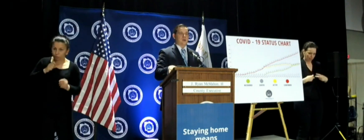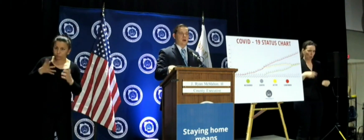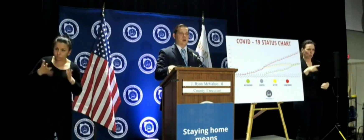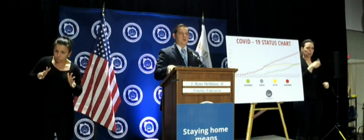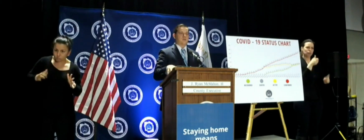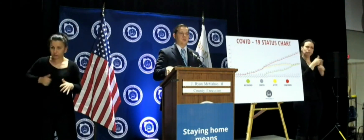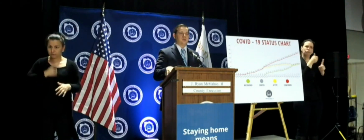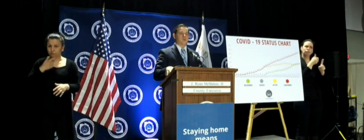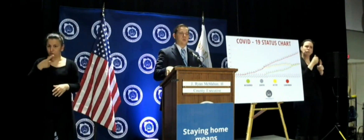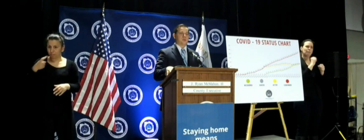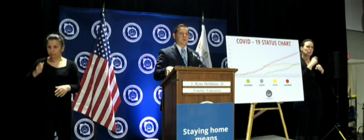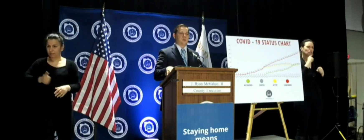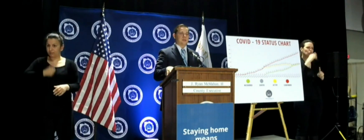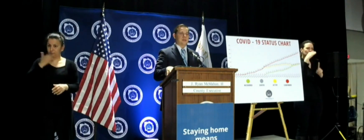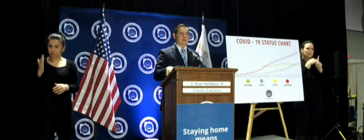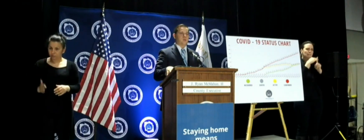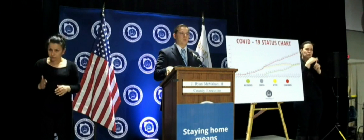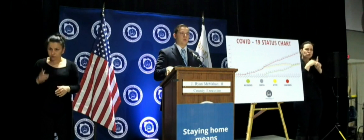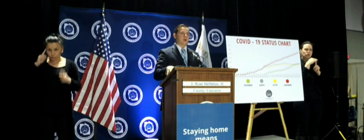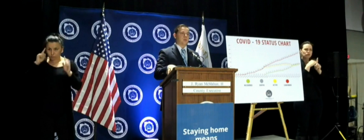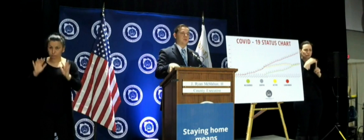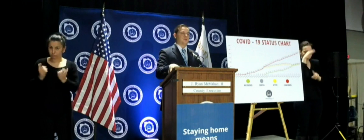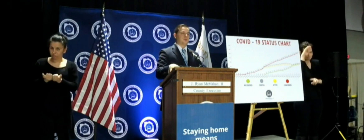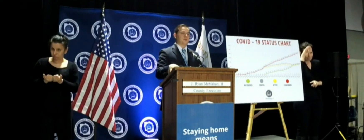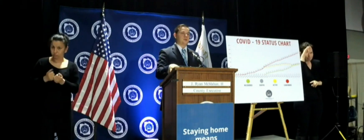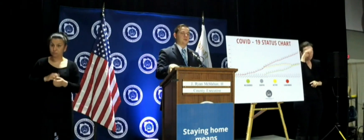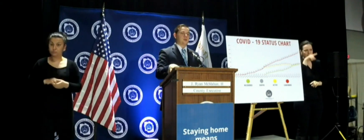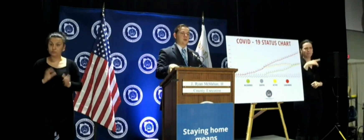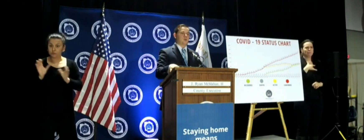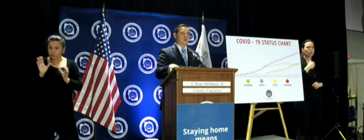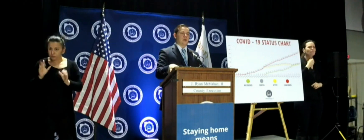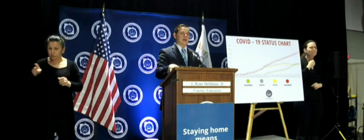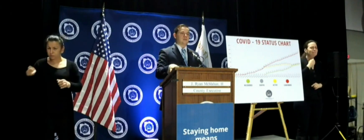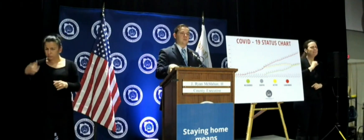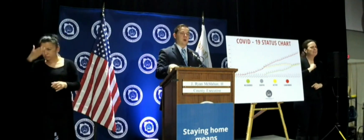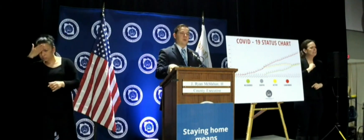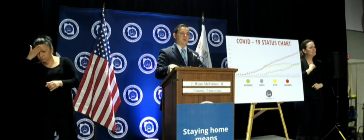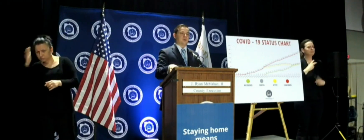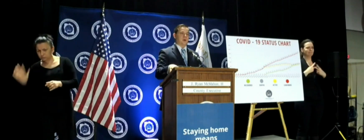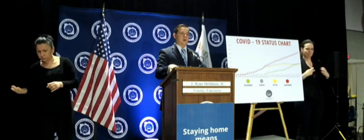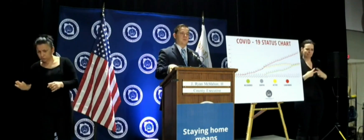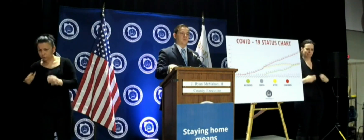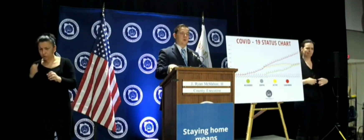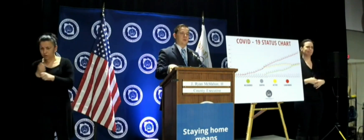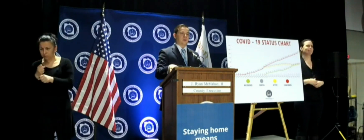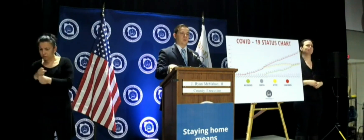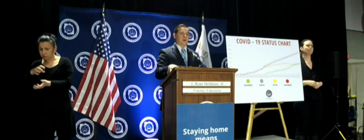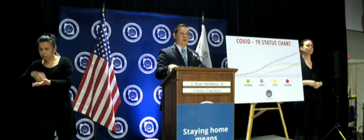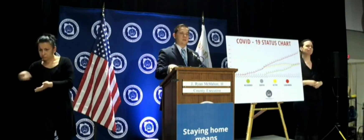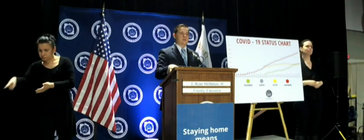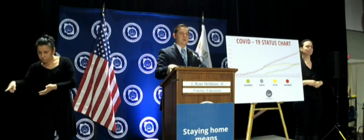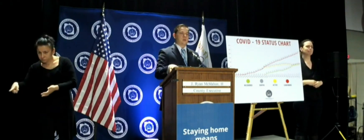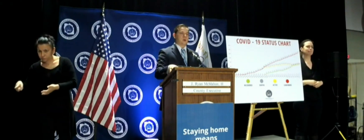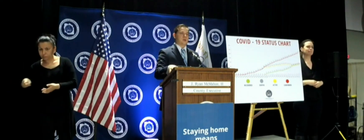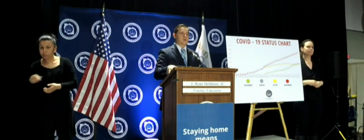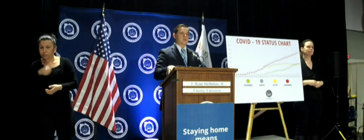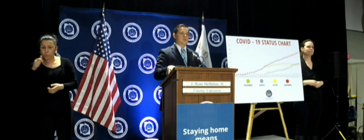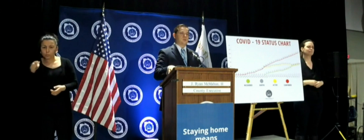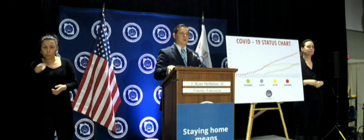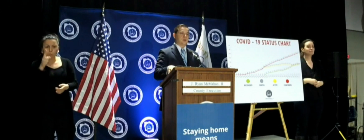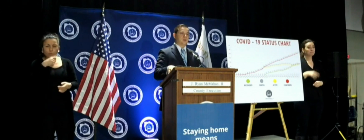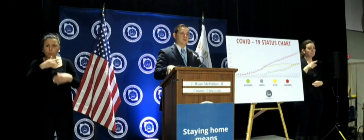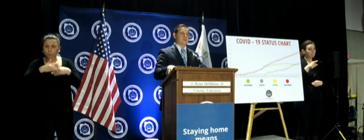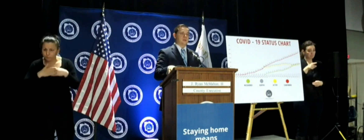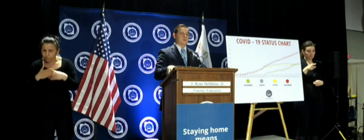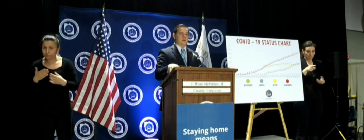have all the information we think we need. We'll put out a press release. We'll ask the public for their awareness, but also